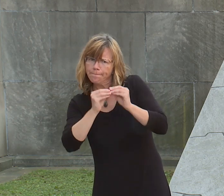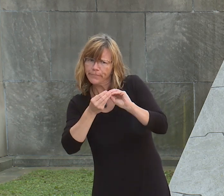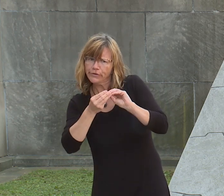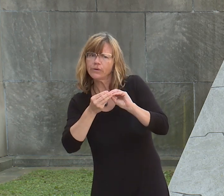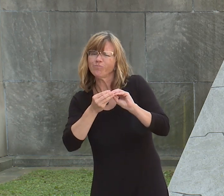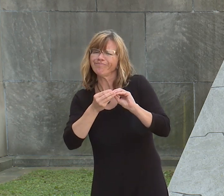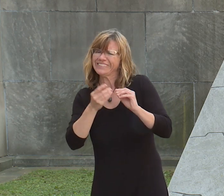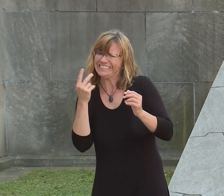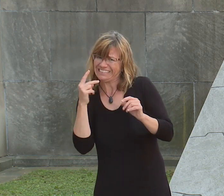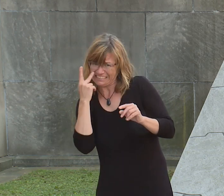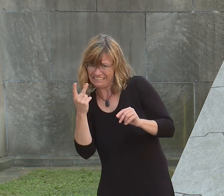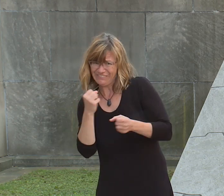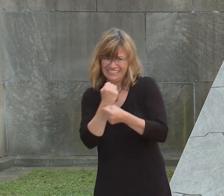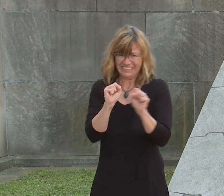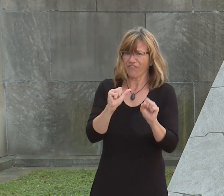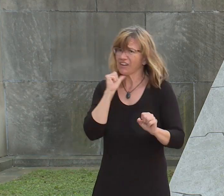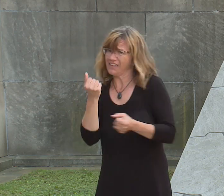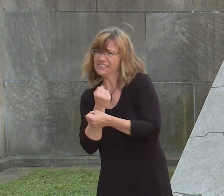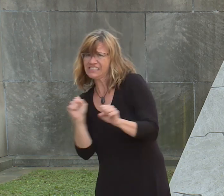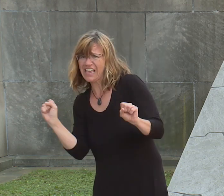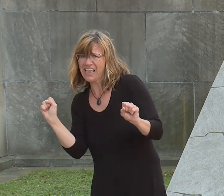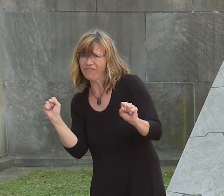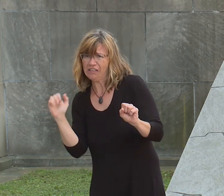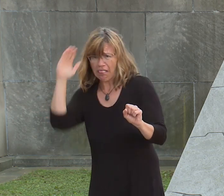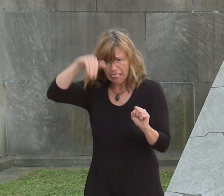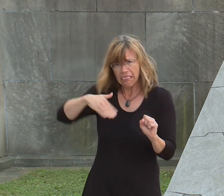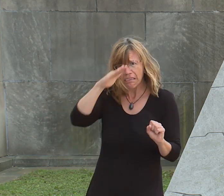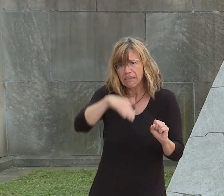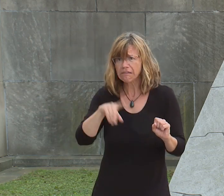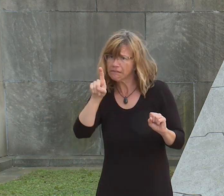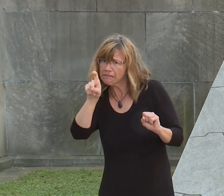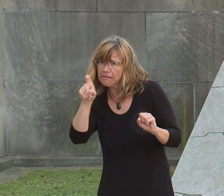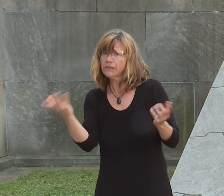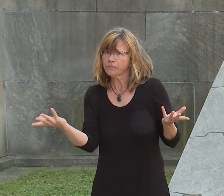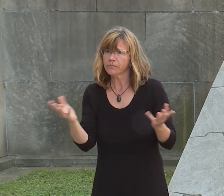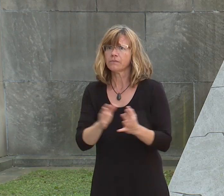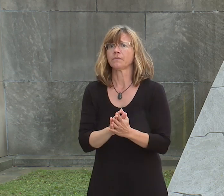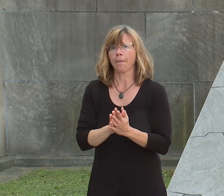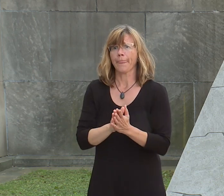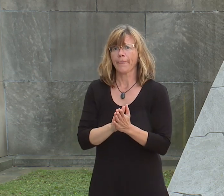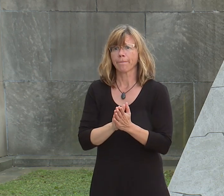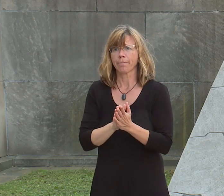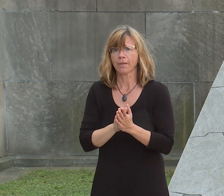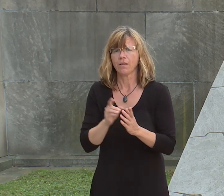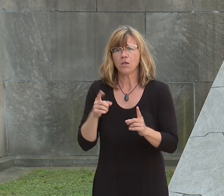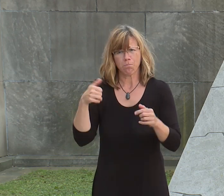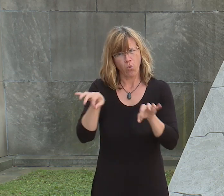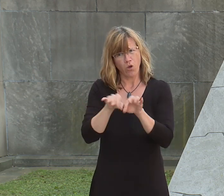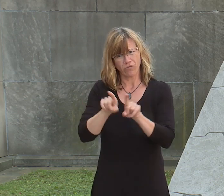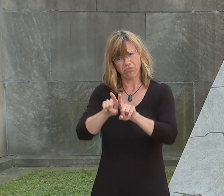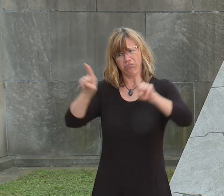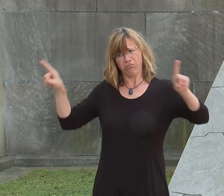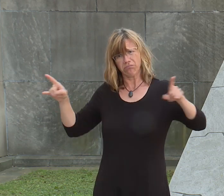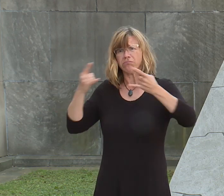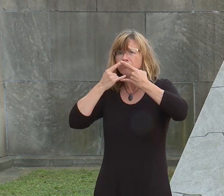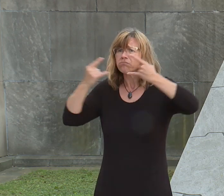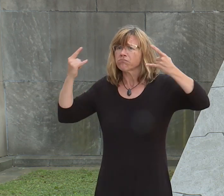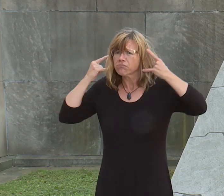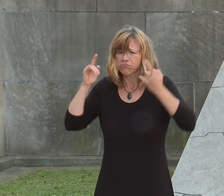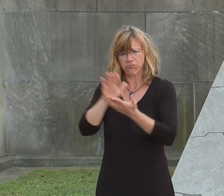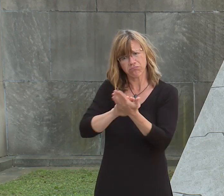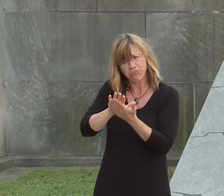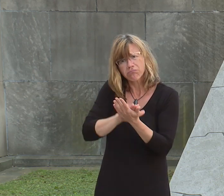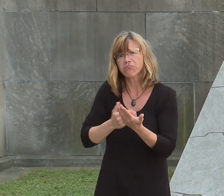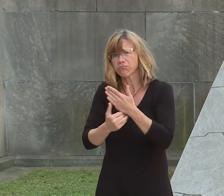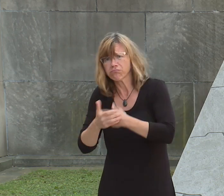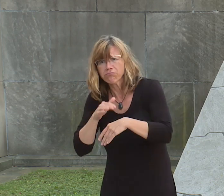we've provided throughout the pandemic, including wearing a mask, socially distancing, avoiding large crowds, washing your hands frequently, staying